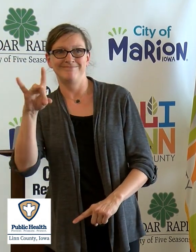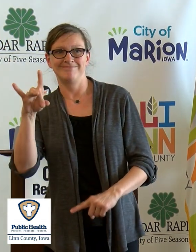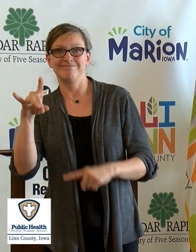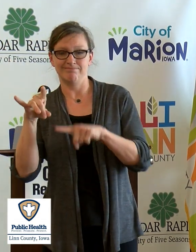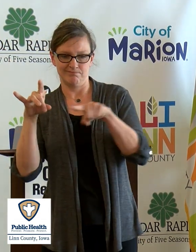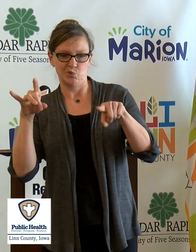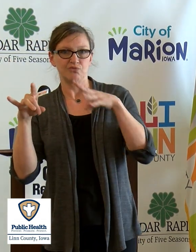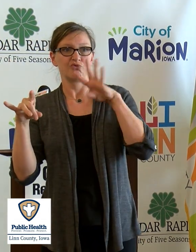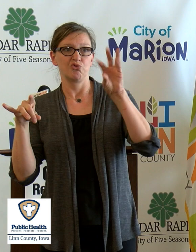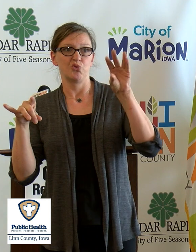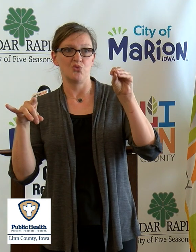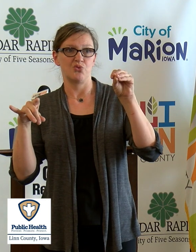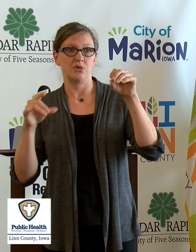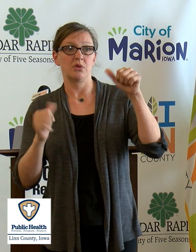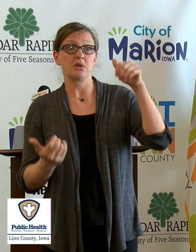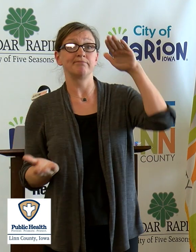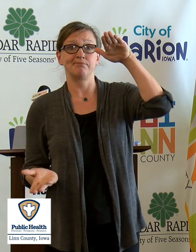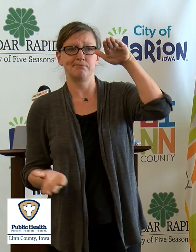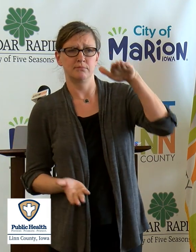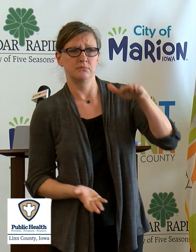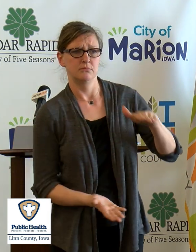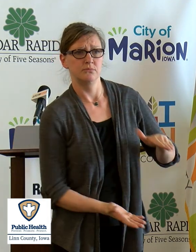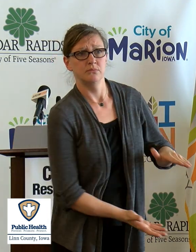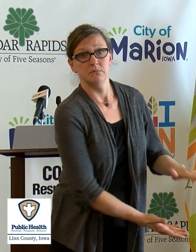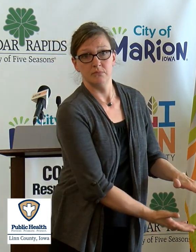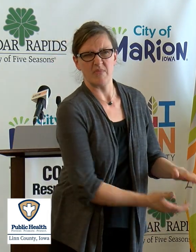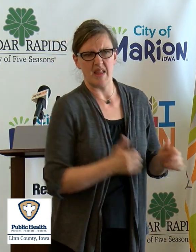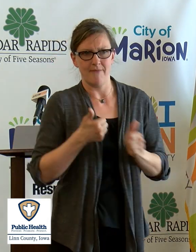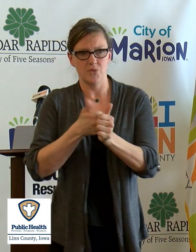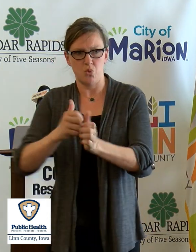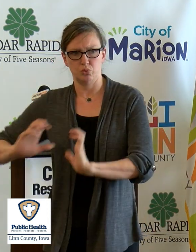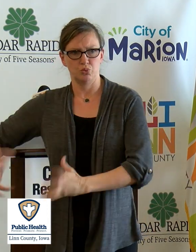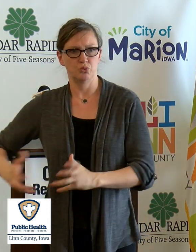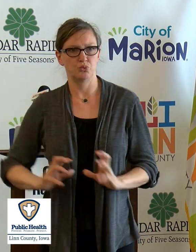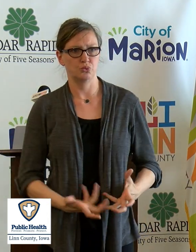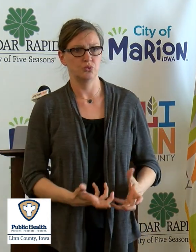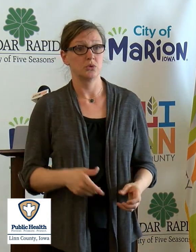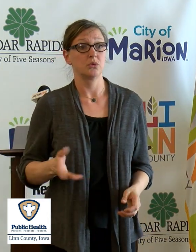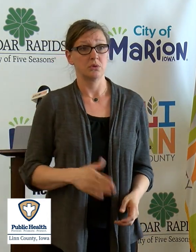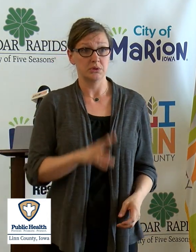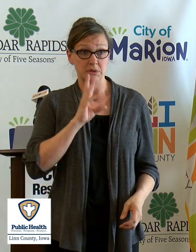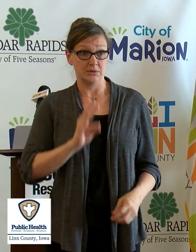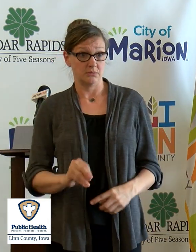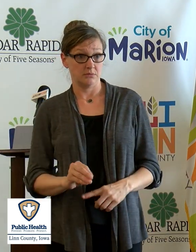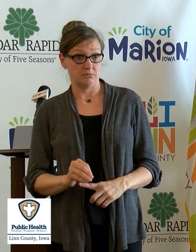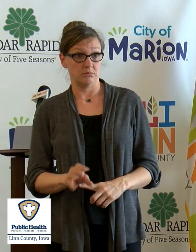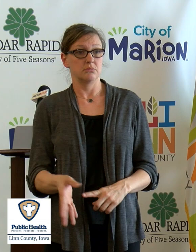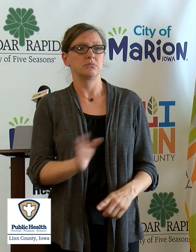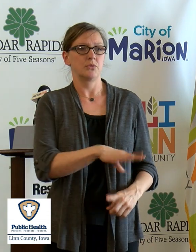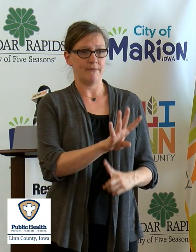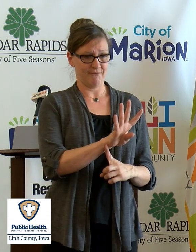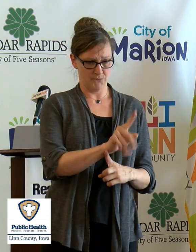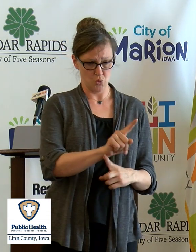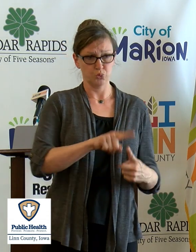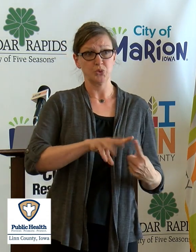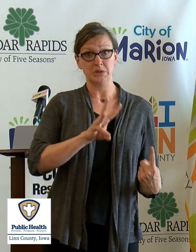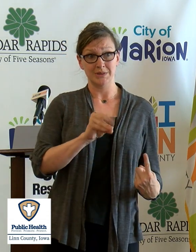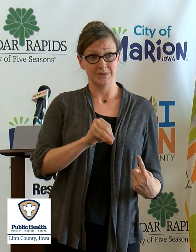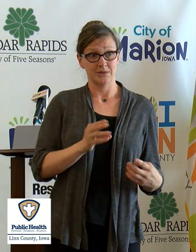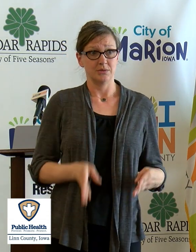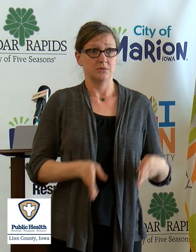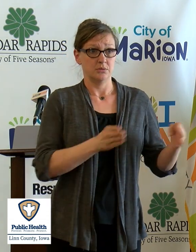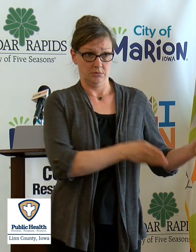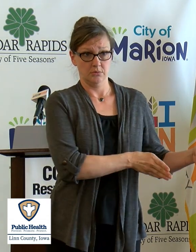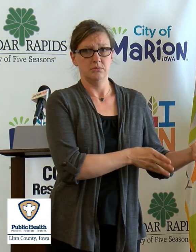from there, the categories of confirmed cases decreases here by age. So the